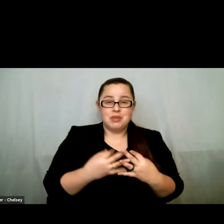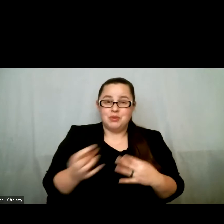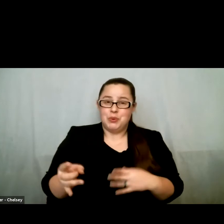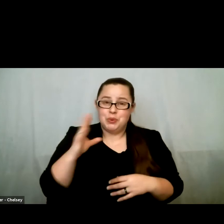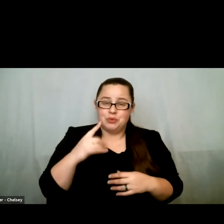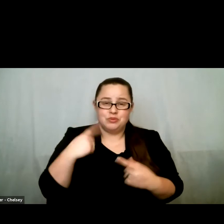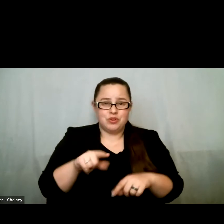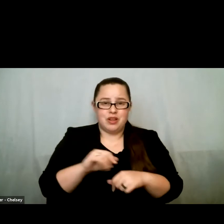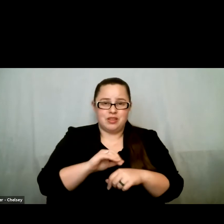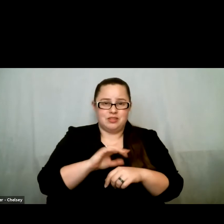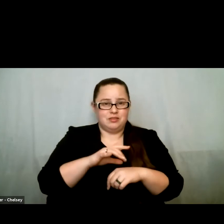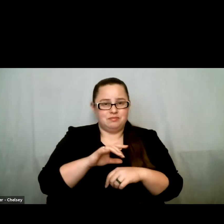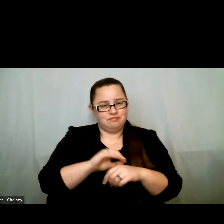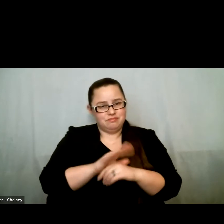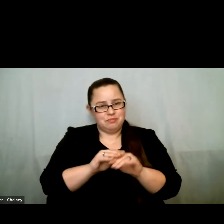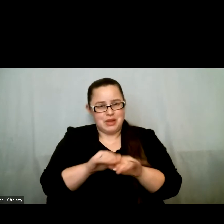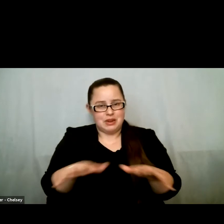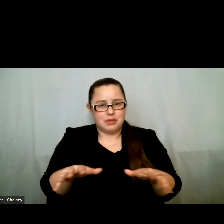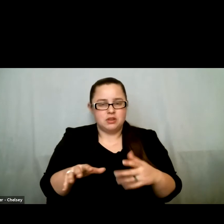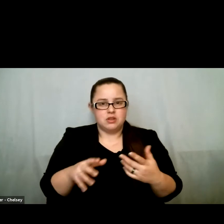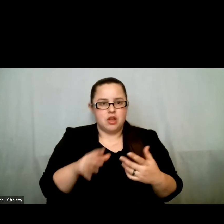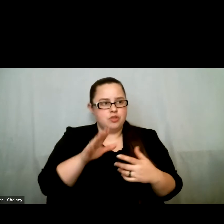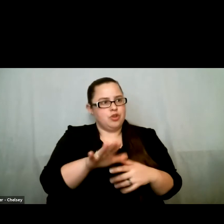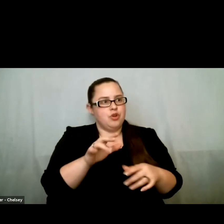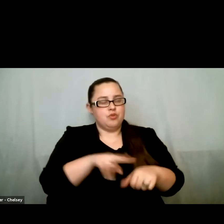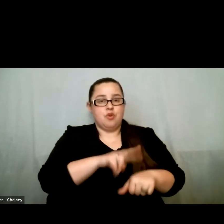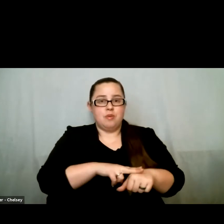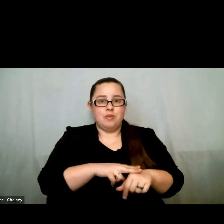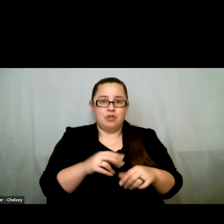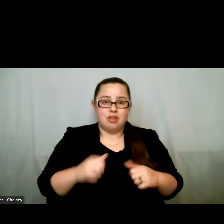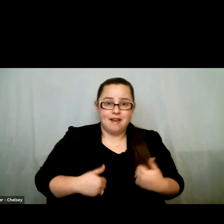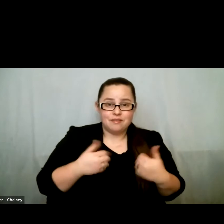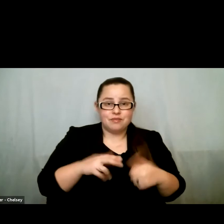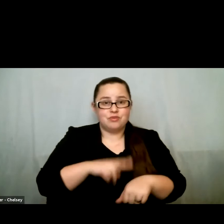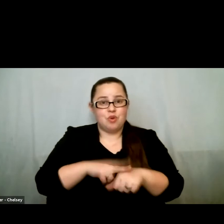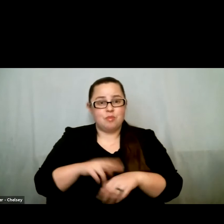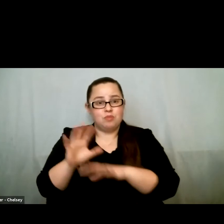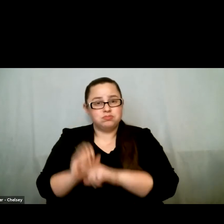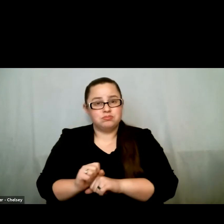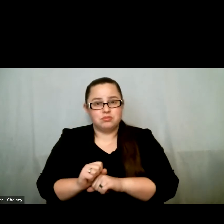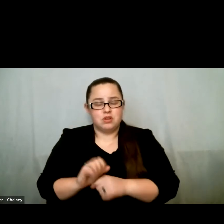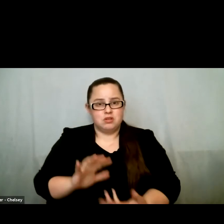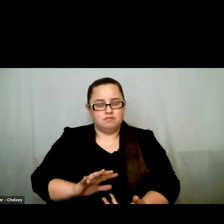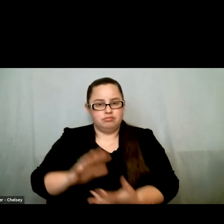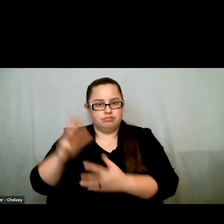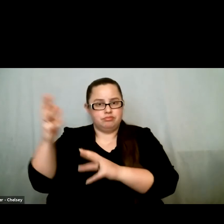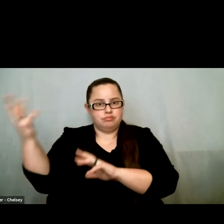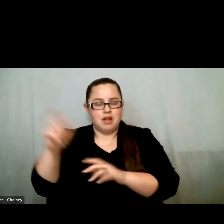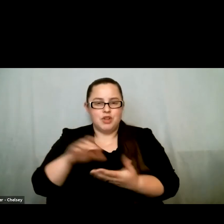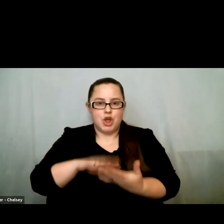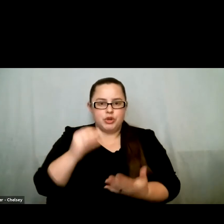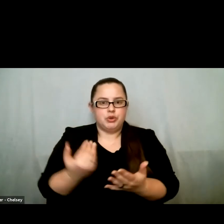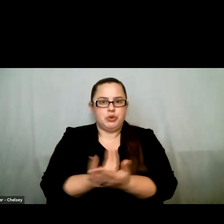their normal lives, their normal routines were not so normal anymore. They had to learn a new normal quick, like